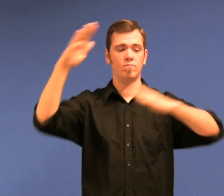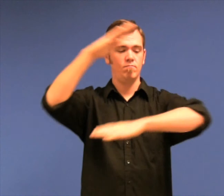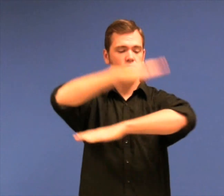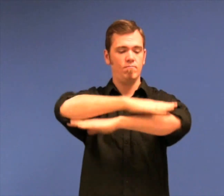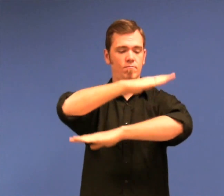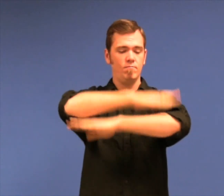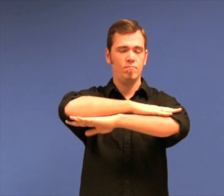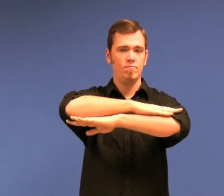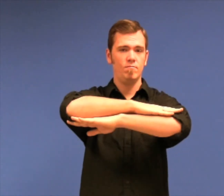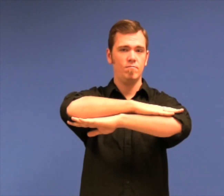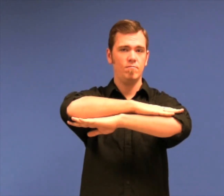Desk.